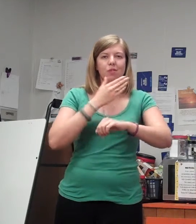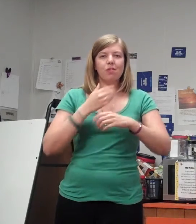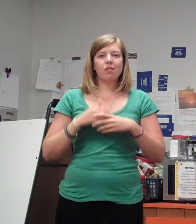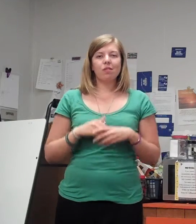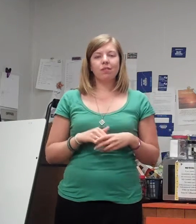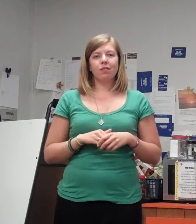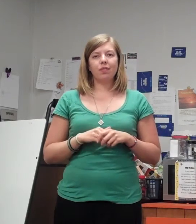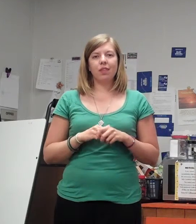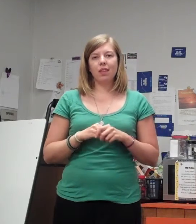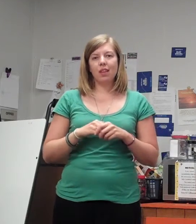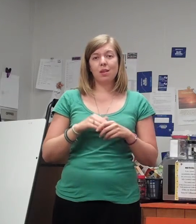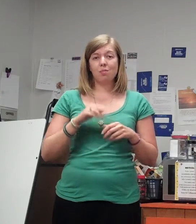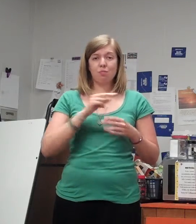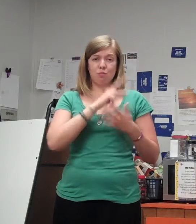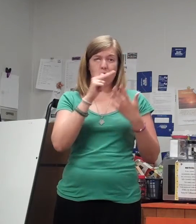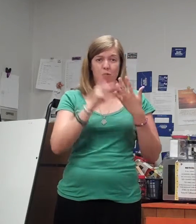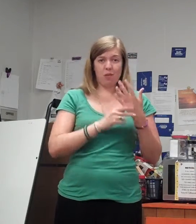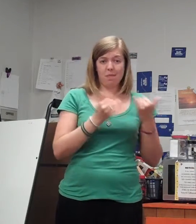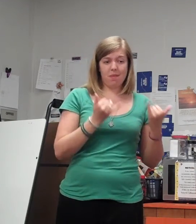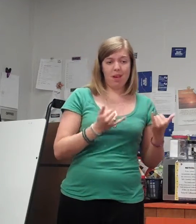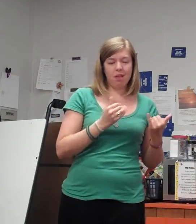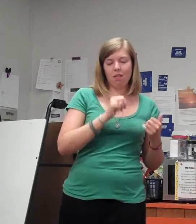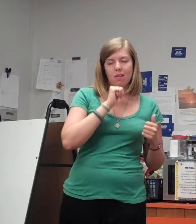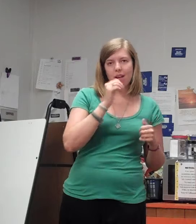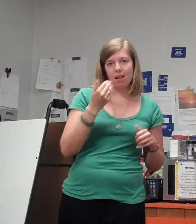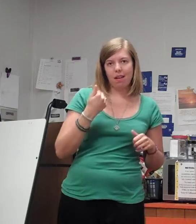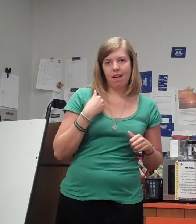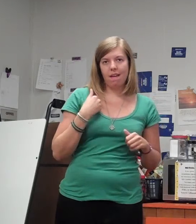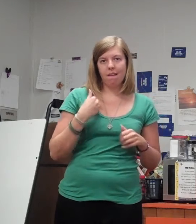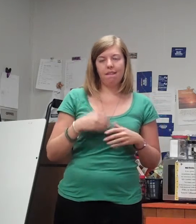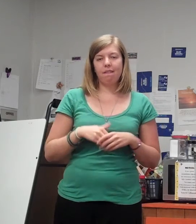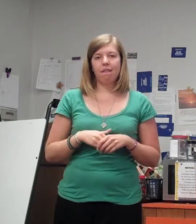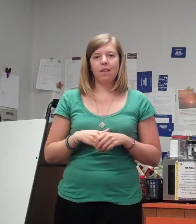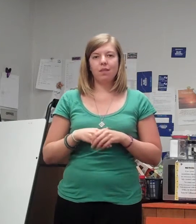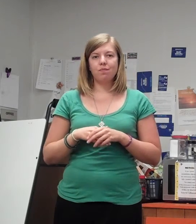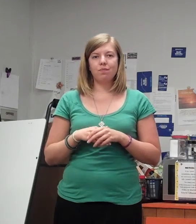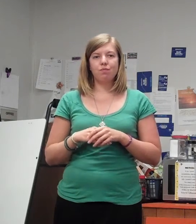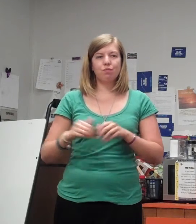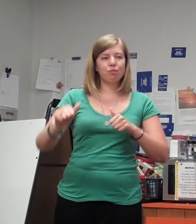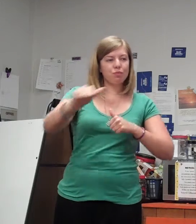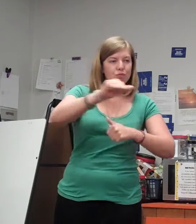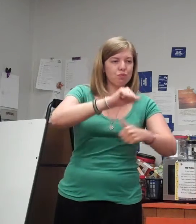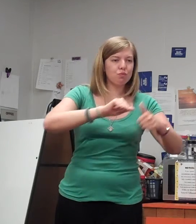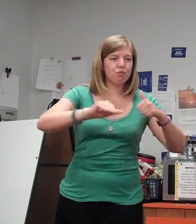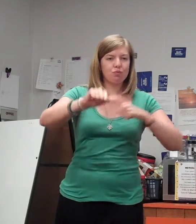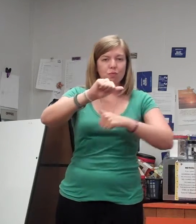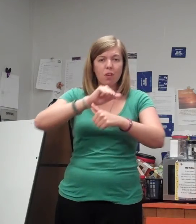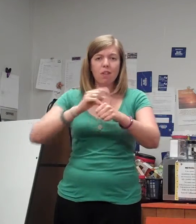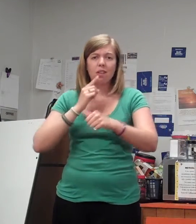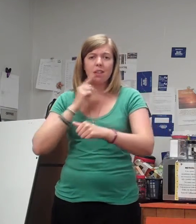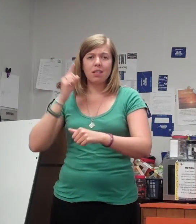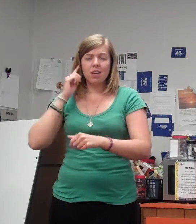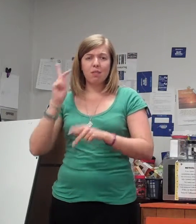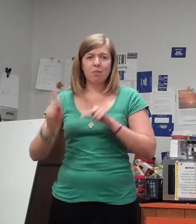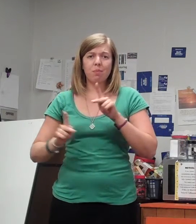the programs that are available to you. I did a lot of socializing with deaf people. I was constantly taking classes.